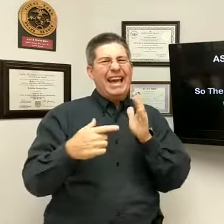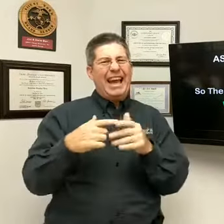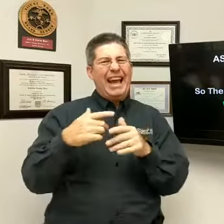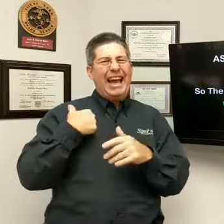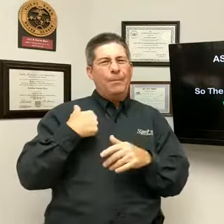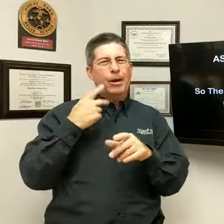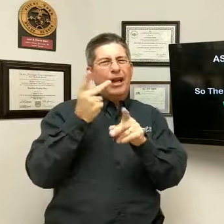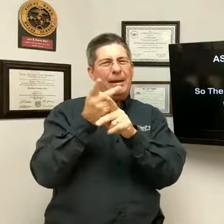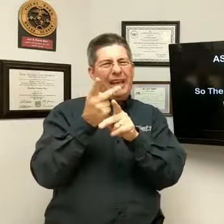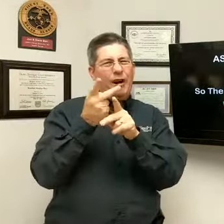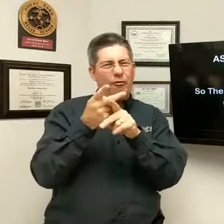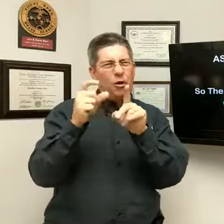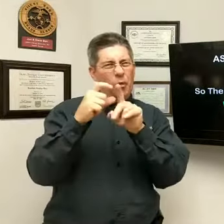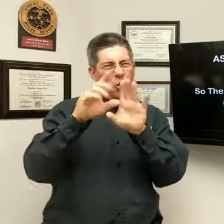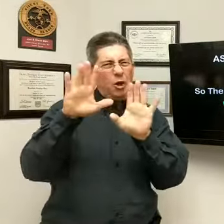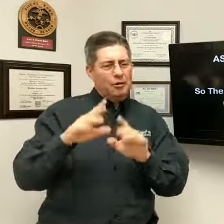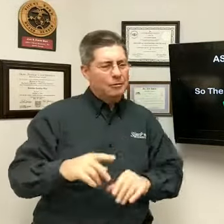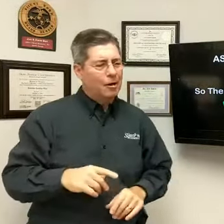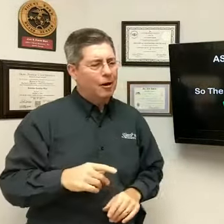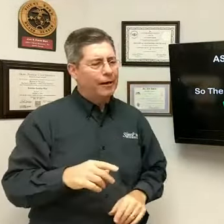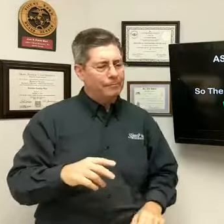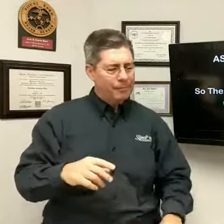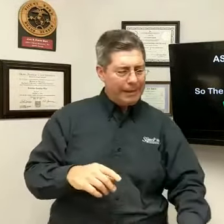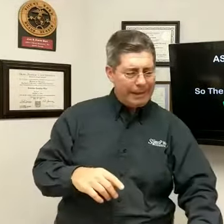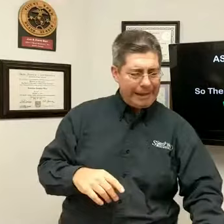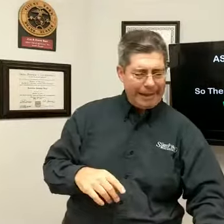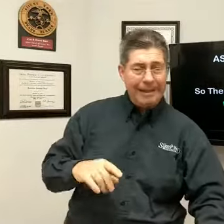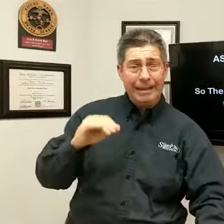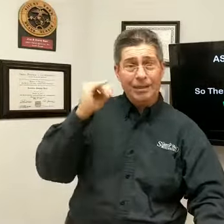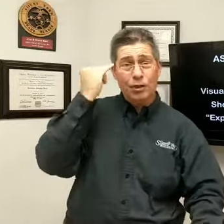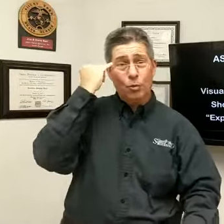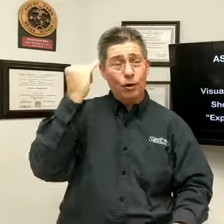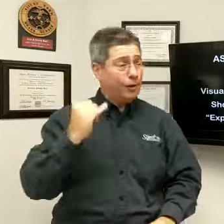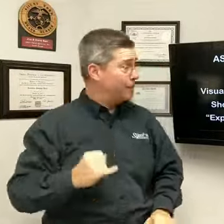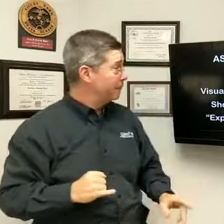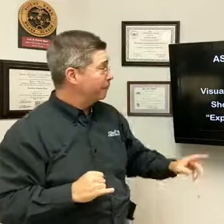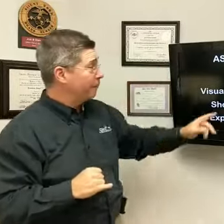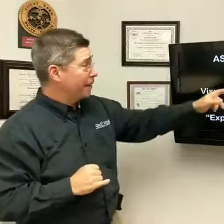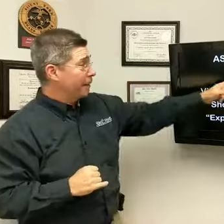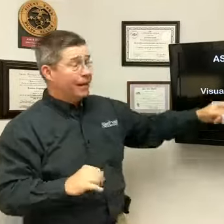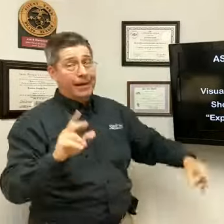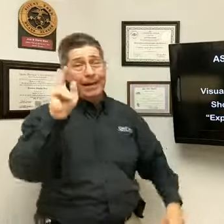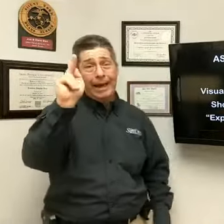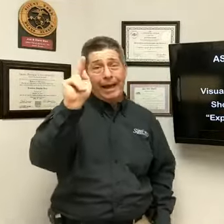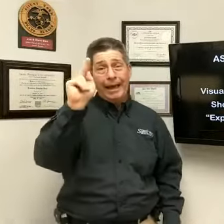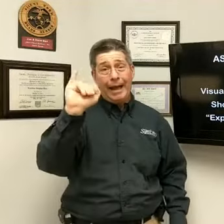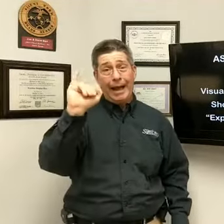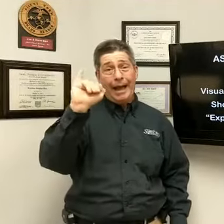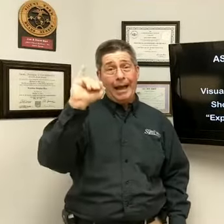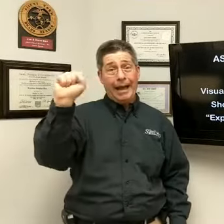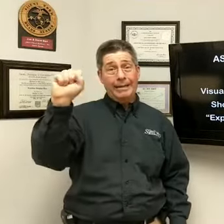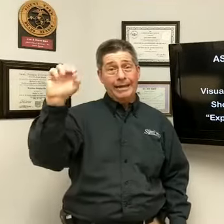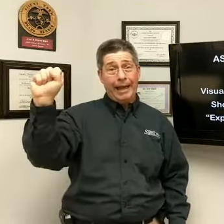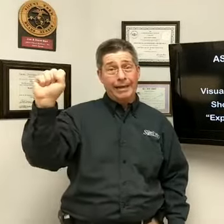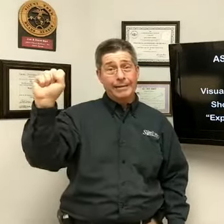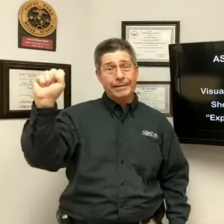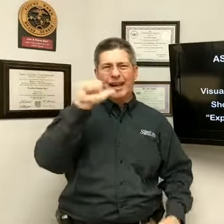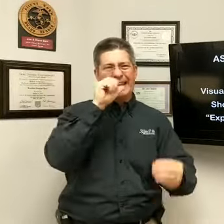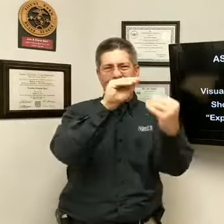I'm going to try to be careful with the word. All right? This is the word. K-I-S-S, not kiss.